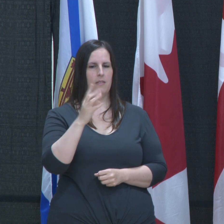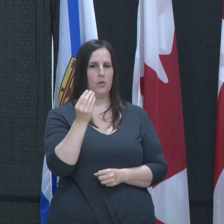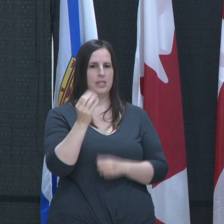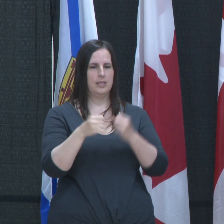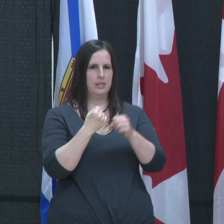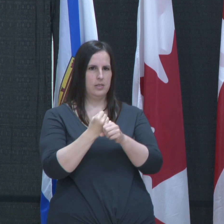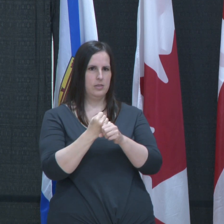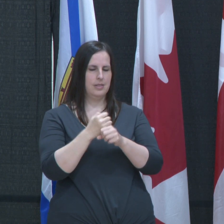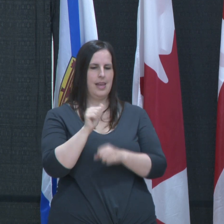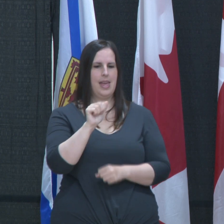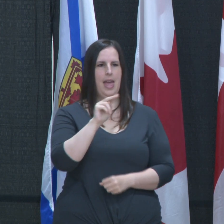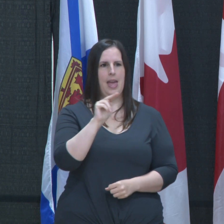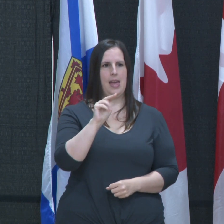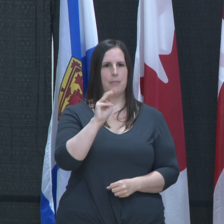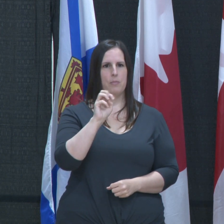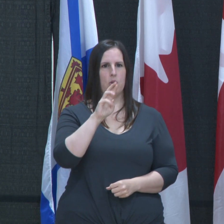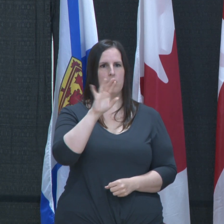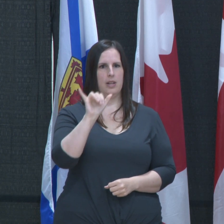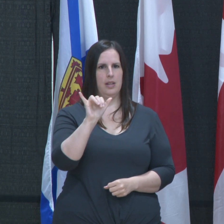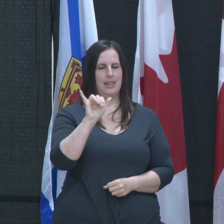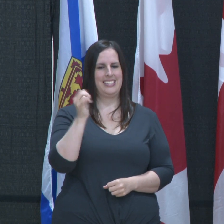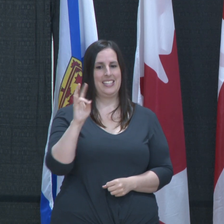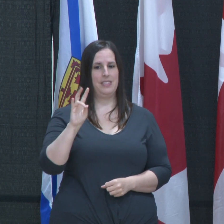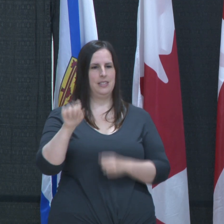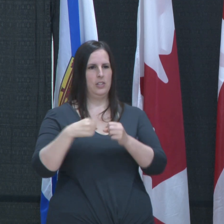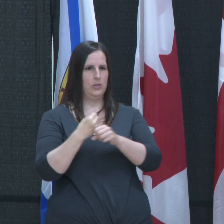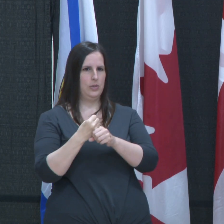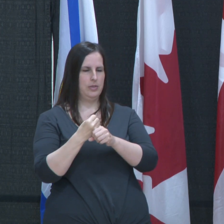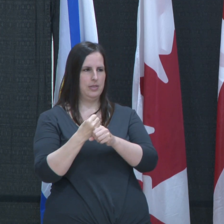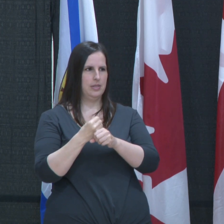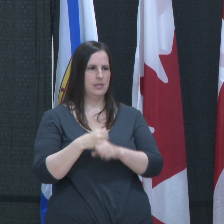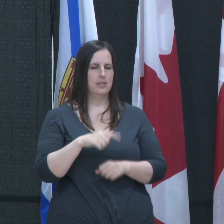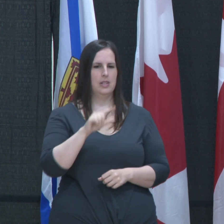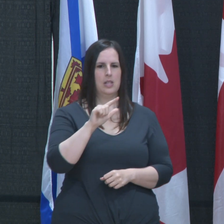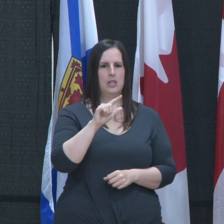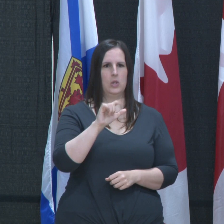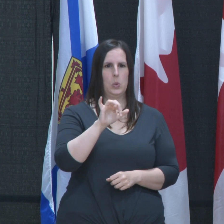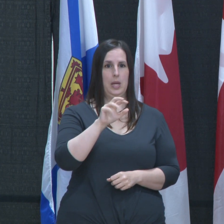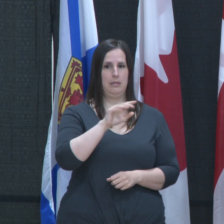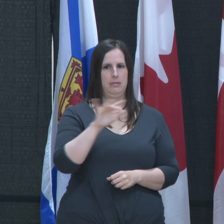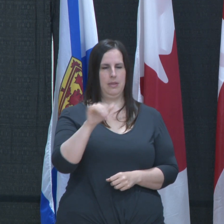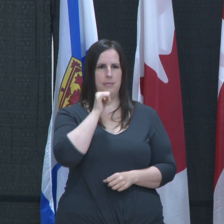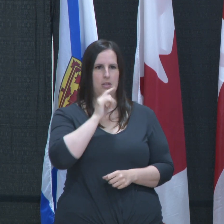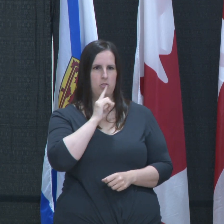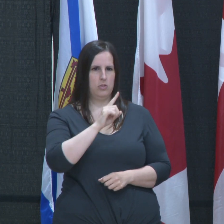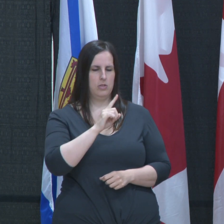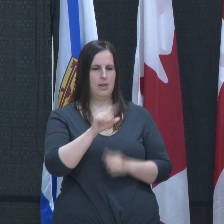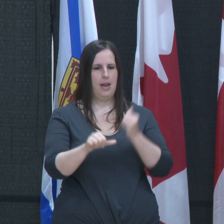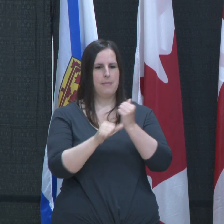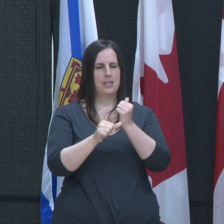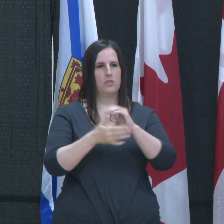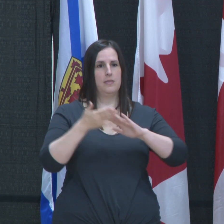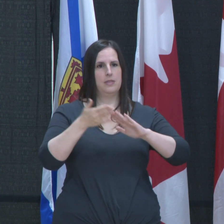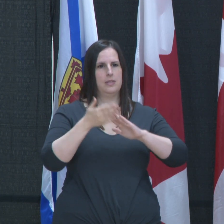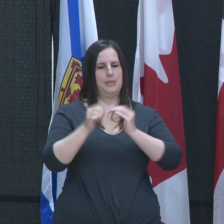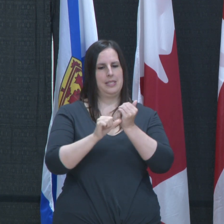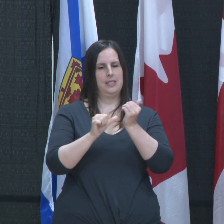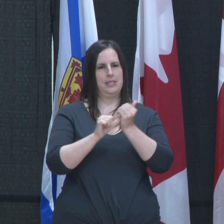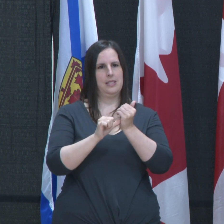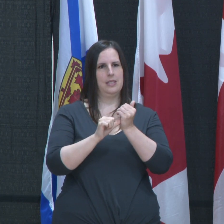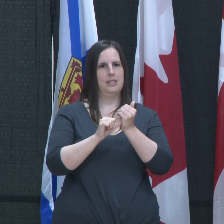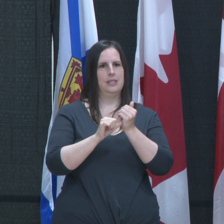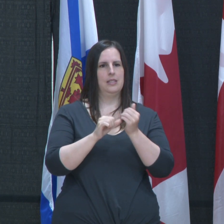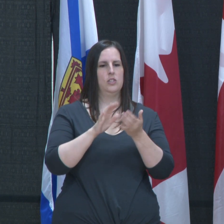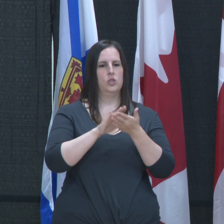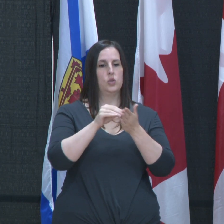Murray, Disability Supports and Services faculty, 17 years. Ludmila Shalina, Administrative Assistant, Student Services, 14